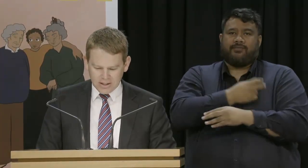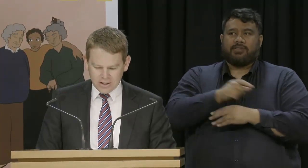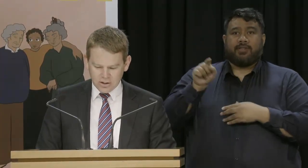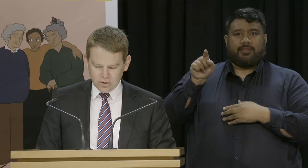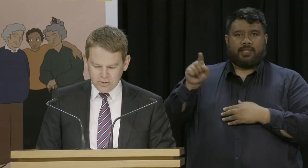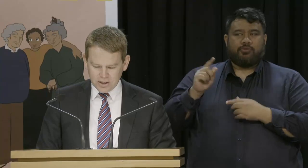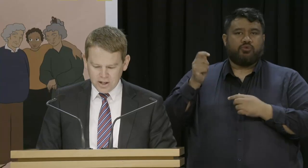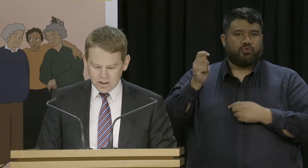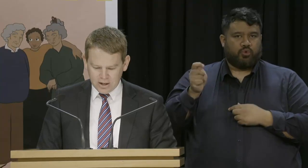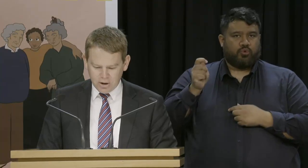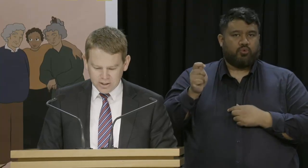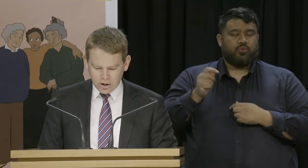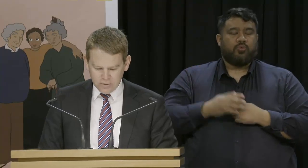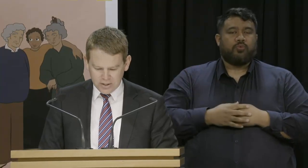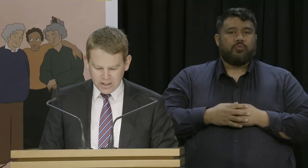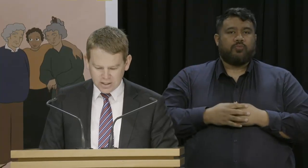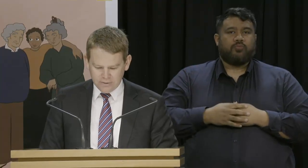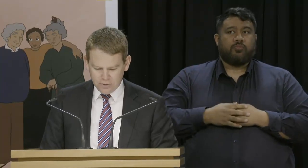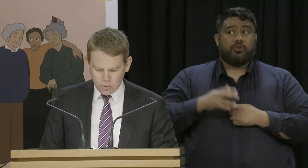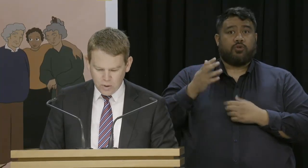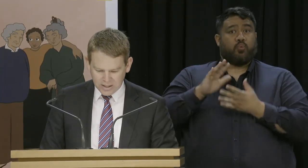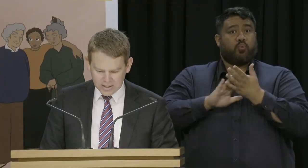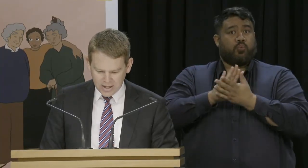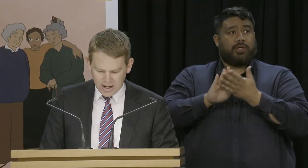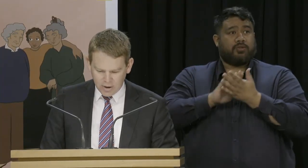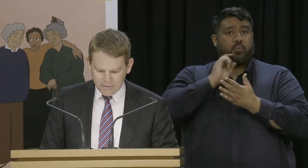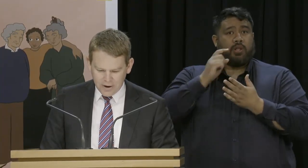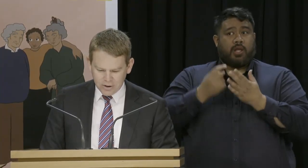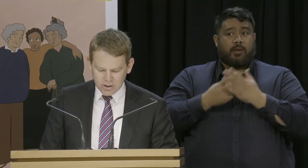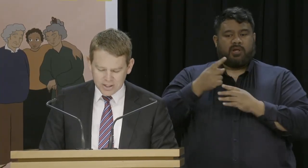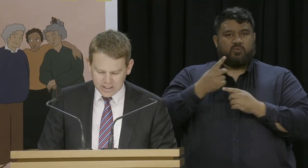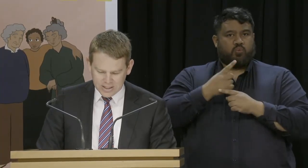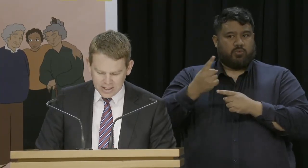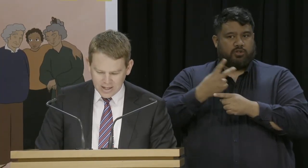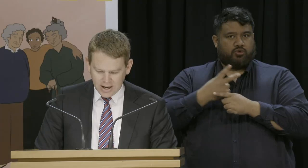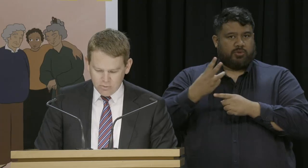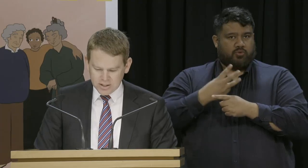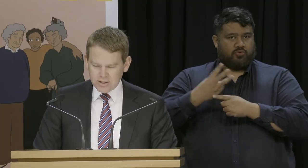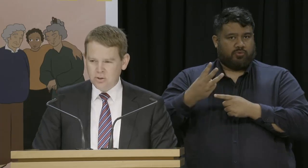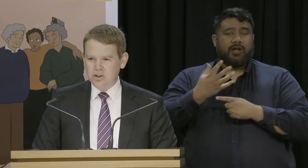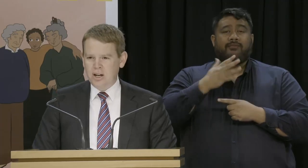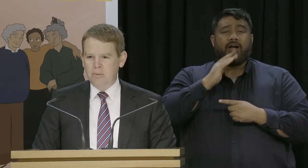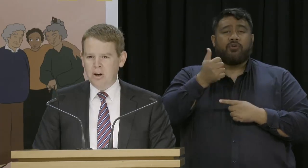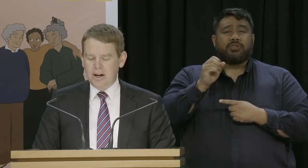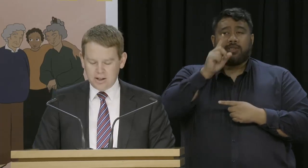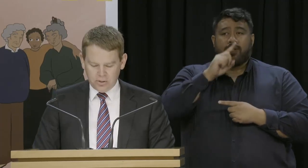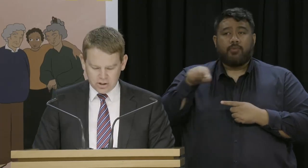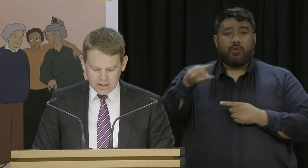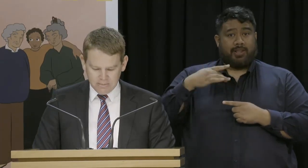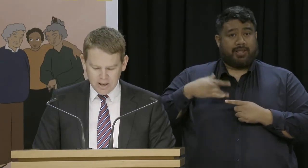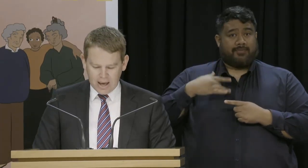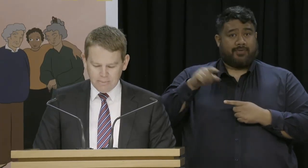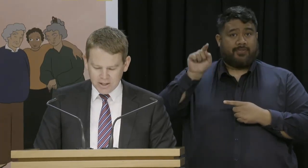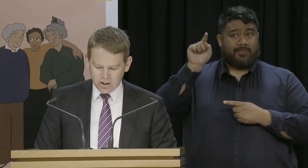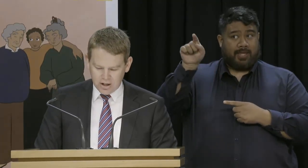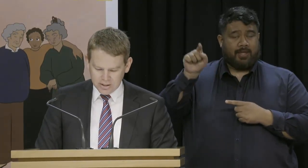their vaccinations on the Chatham Islands over the next few weeks. Around 560 residents on the